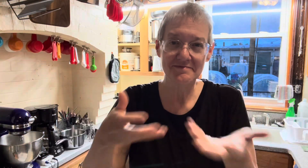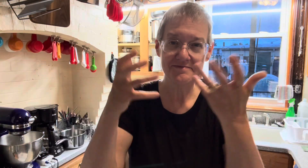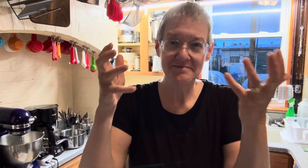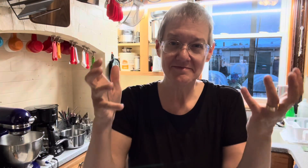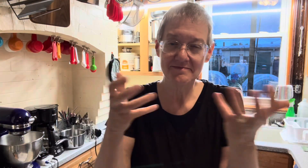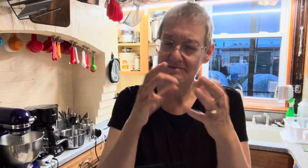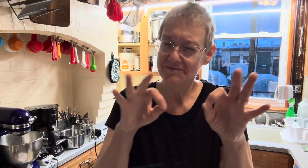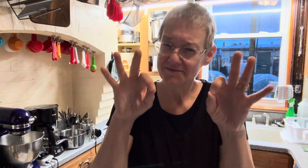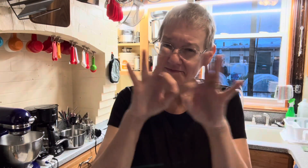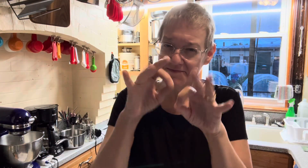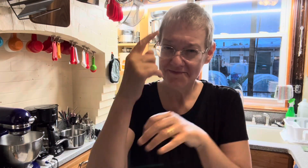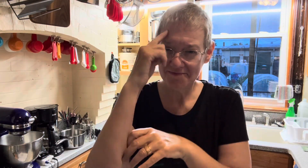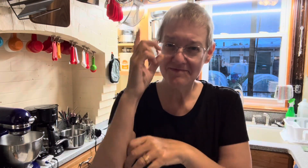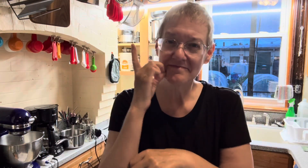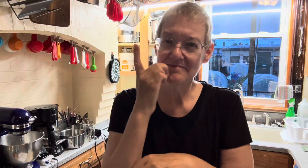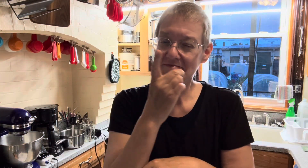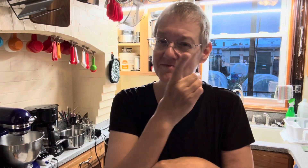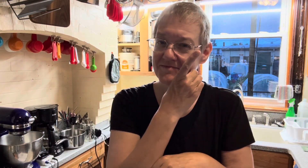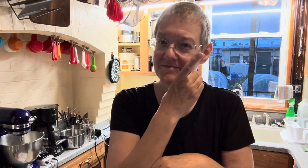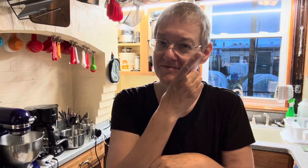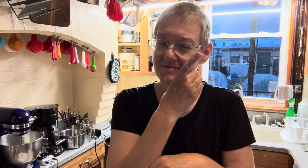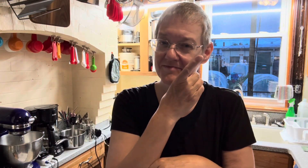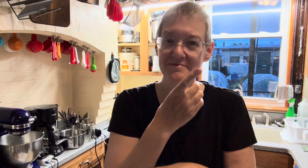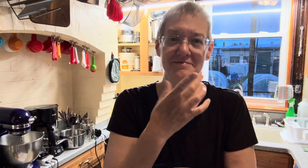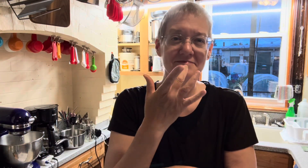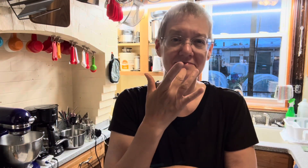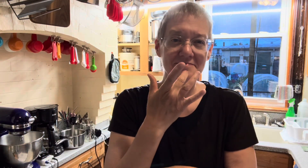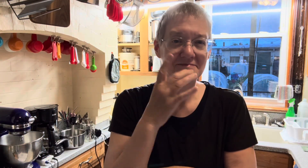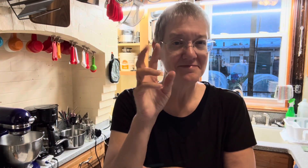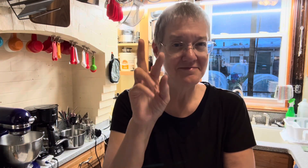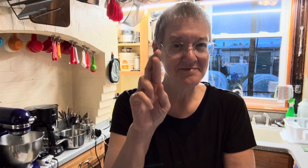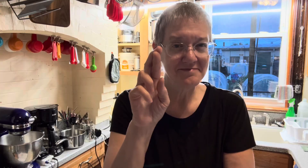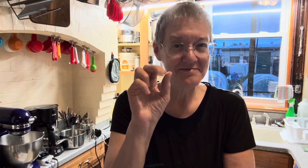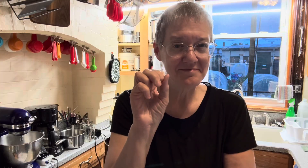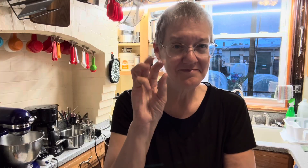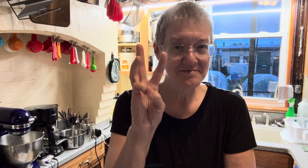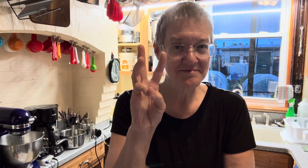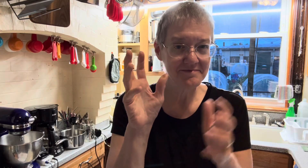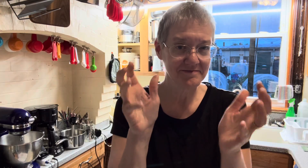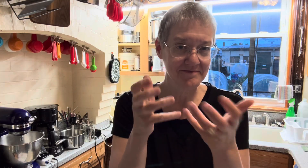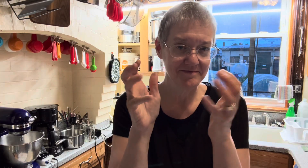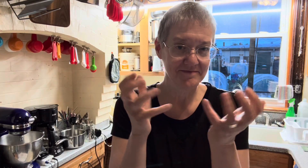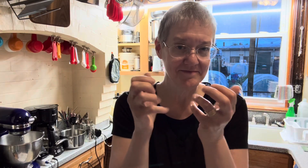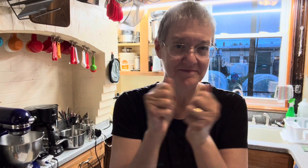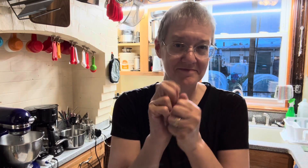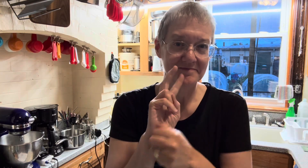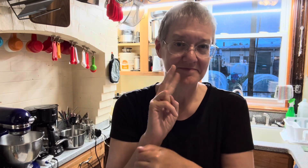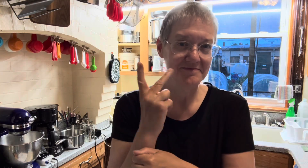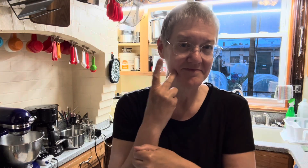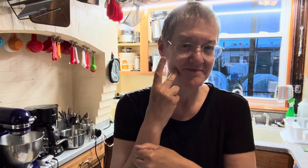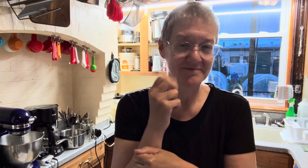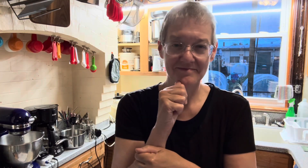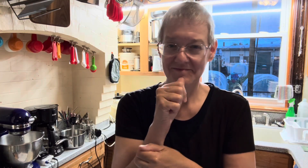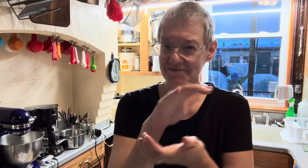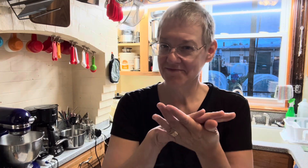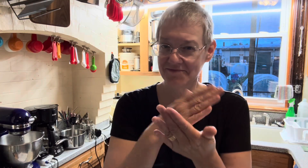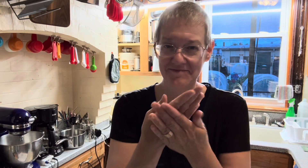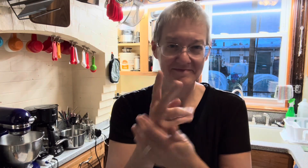Now let's make this week's worth of salad. It's really important for Dale. He'd much rather have vegetables raw in a salad than